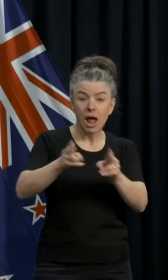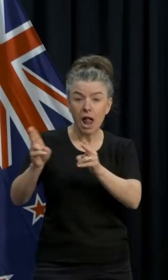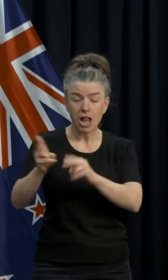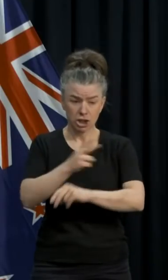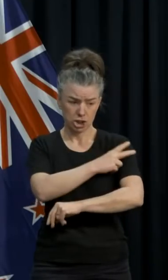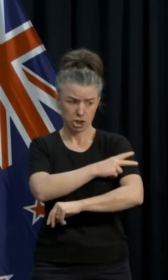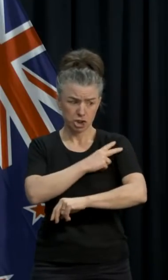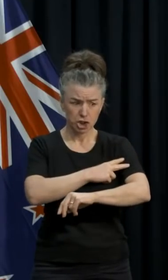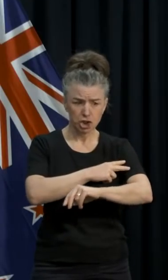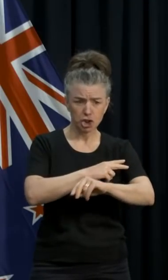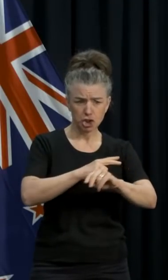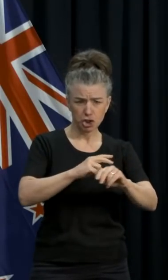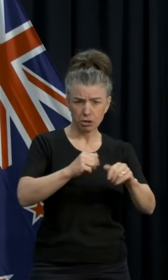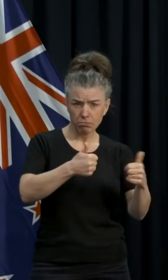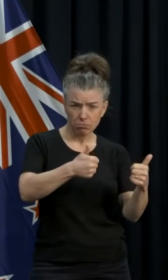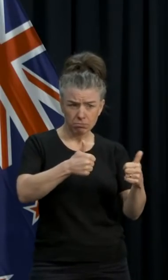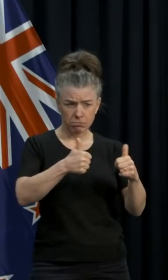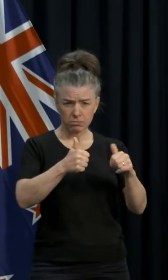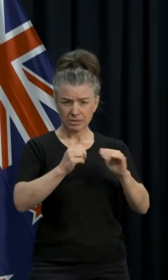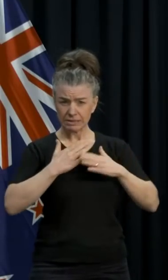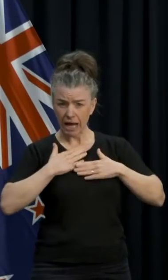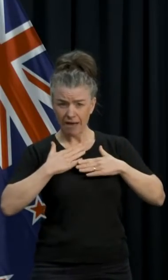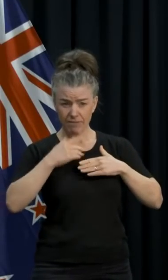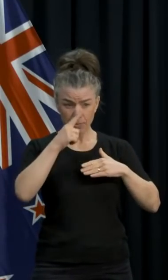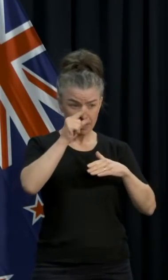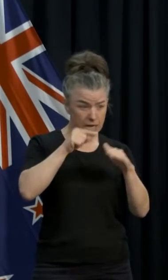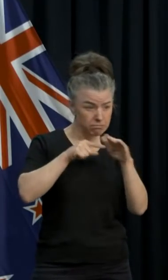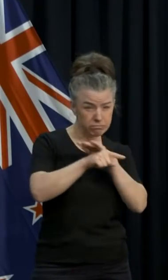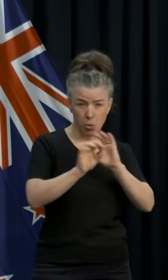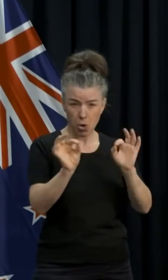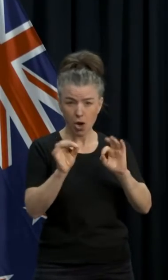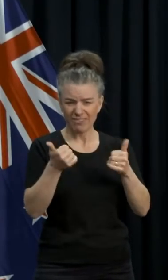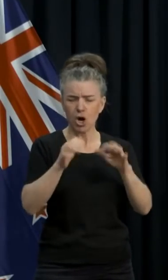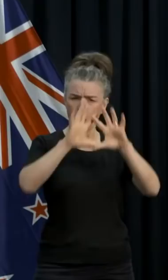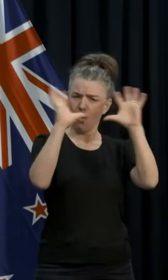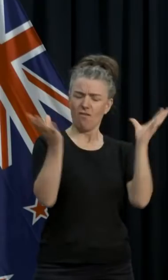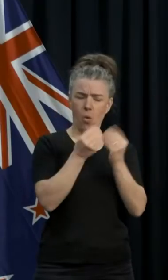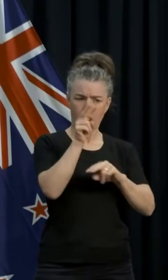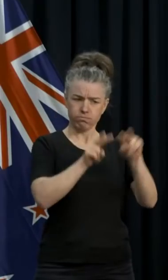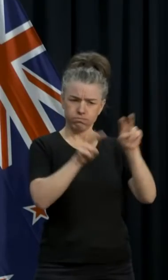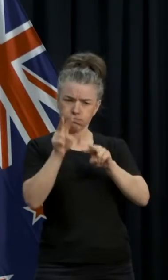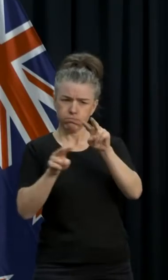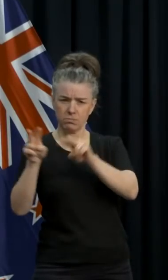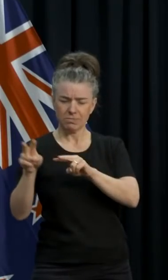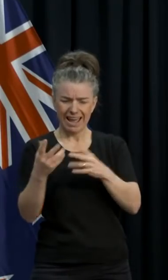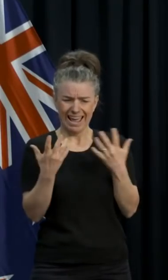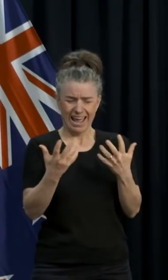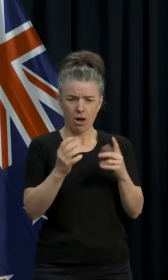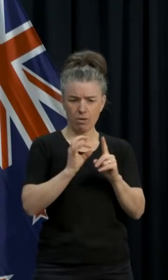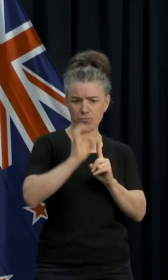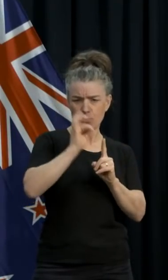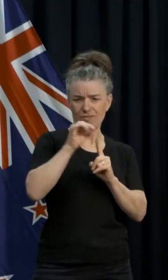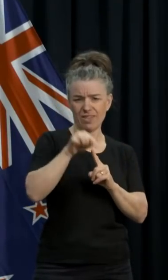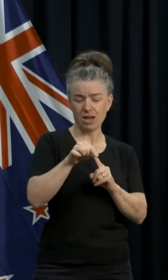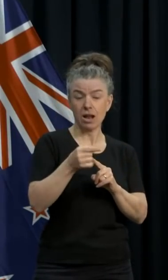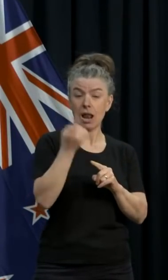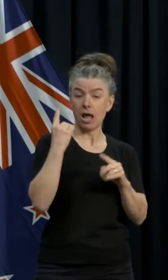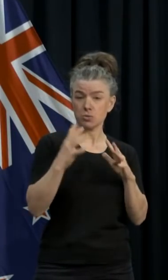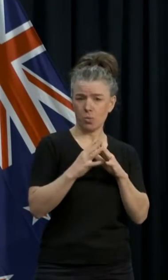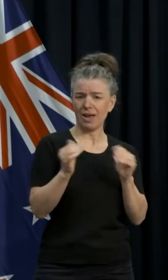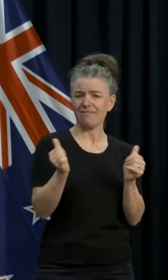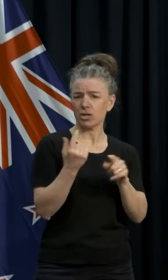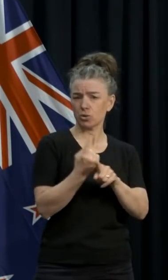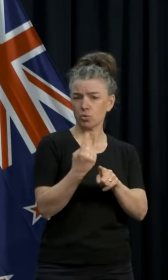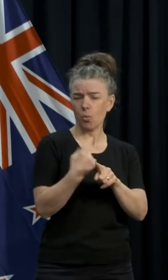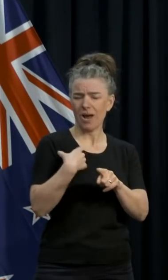facilities, looking at where and how we need to strengthen those, and you will have seen, and we've talked about this last week, that there are a number of